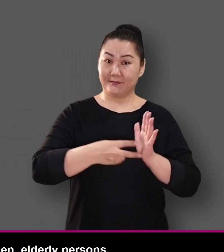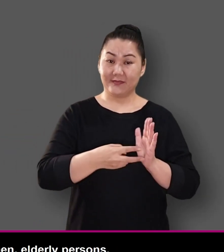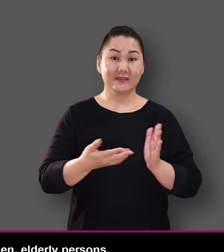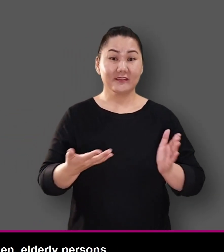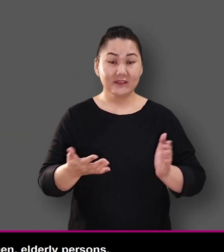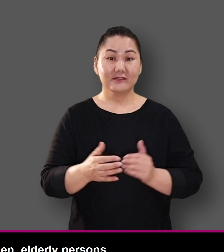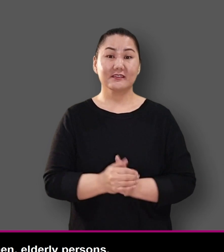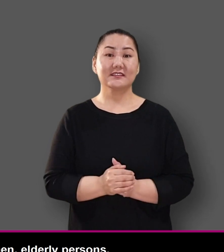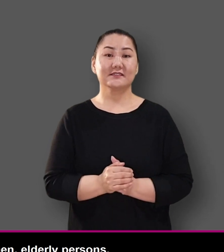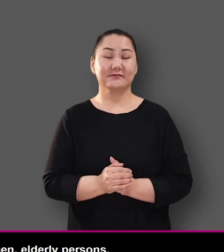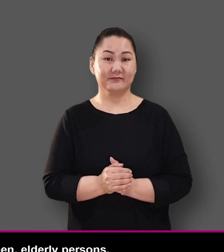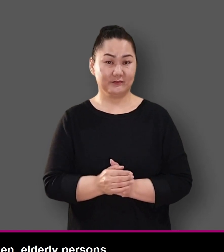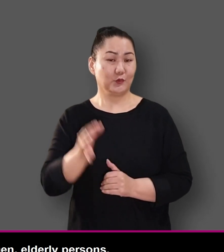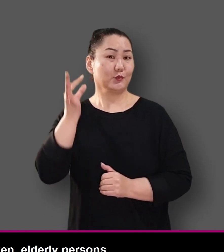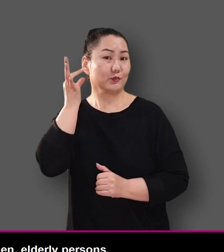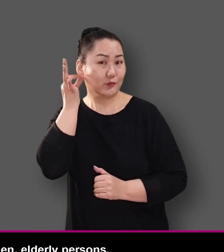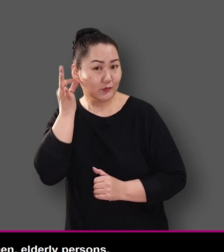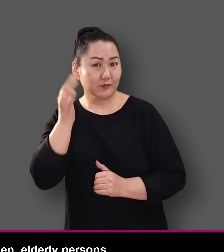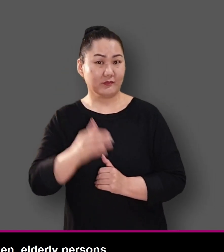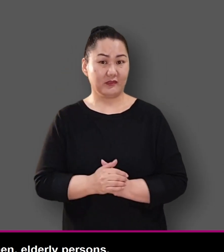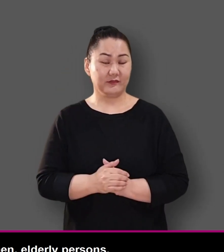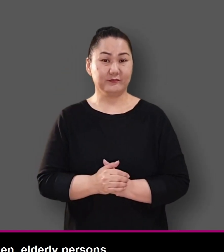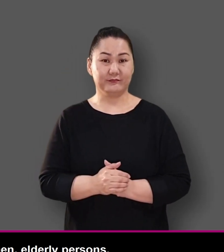including women, elderly persons,